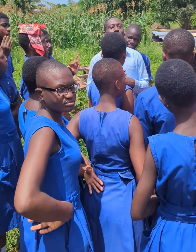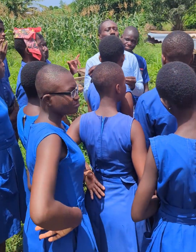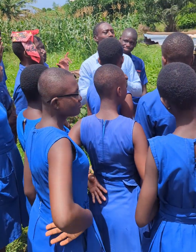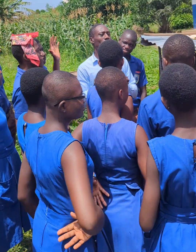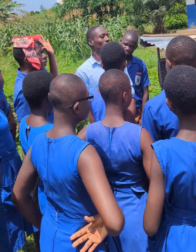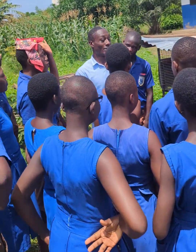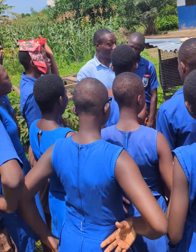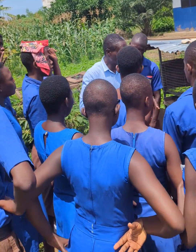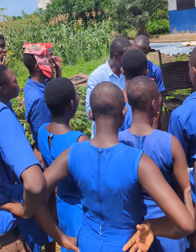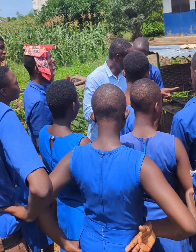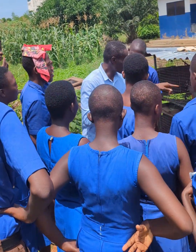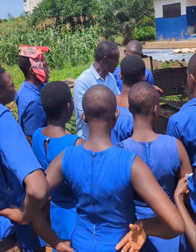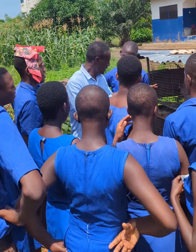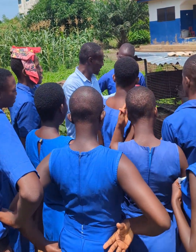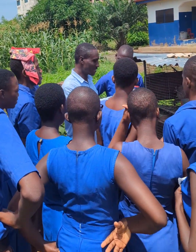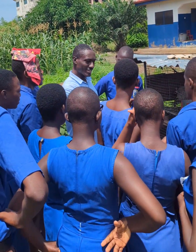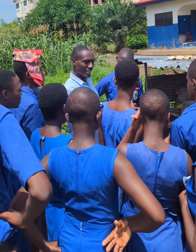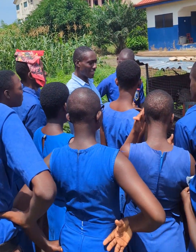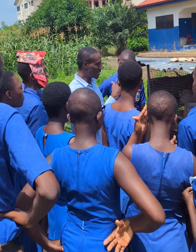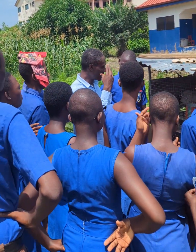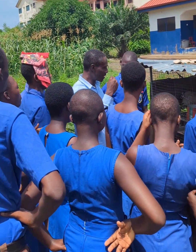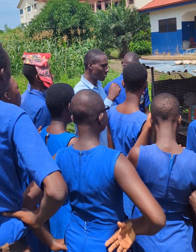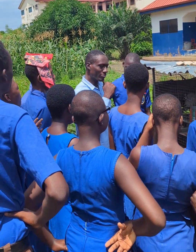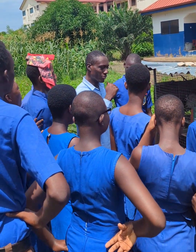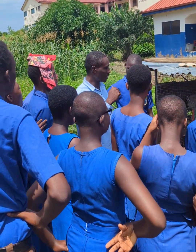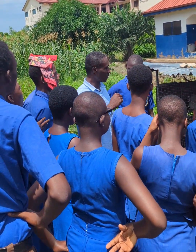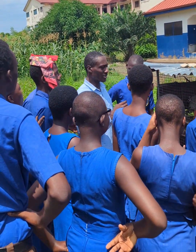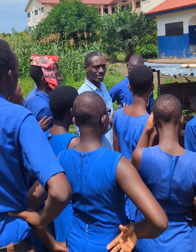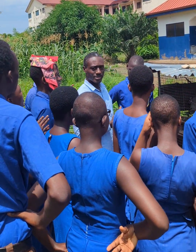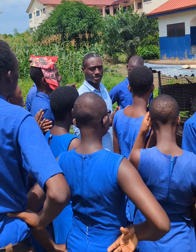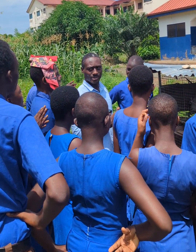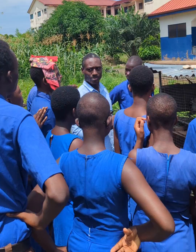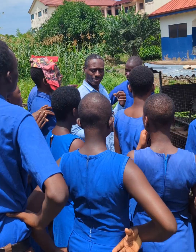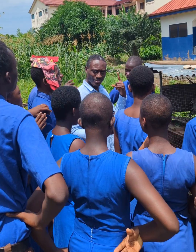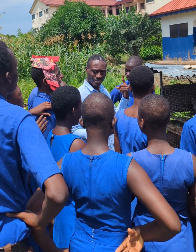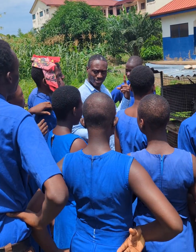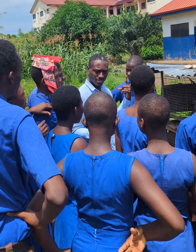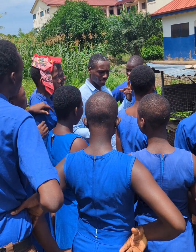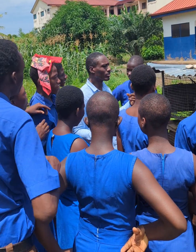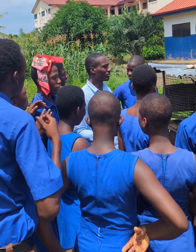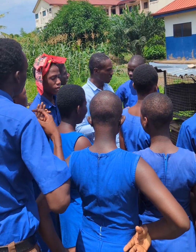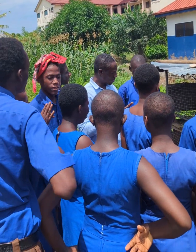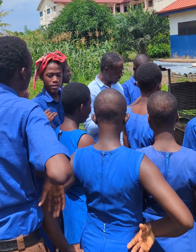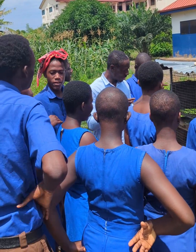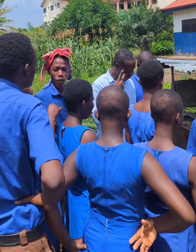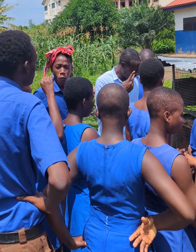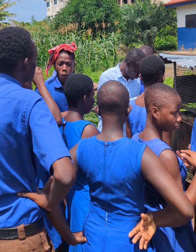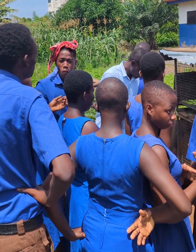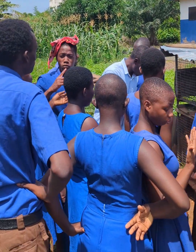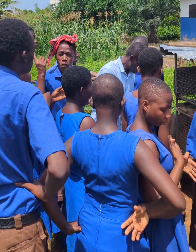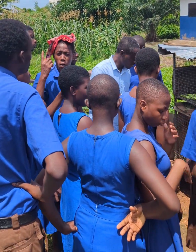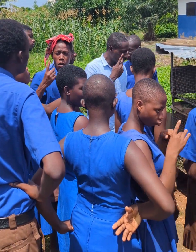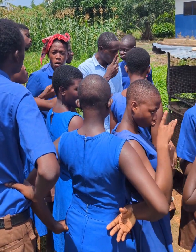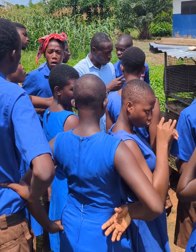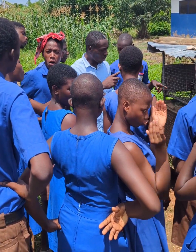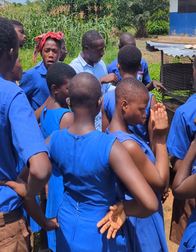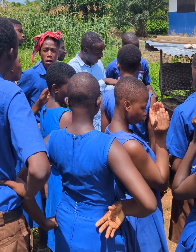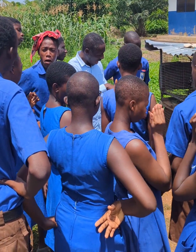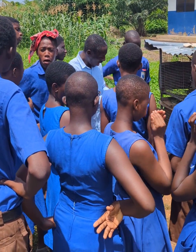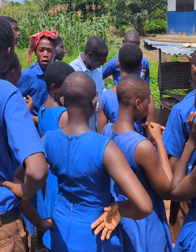the rabbit hadn't moved at all. Well, I had no answer to that question. I didn't know why the rabbit was just lying down there looking at us. It